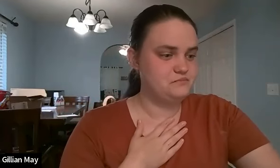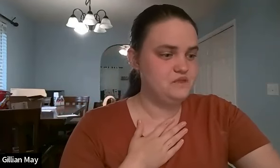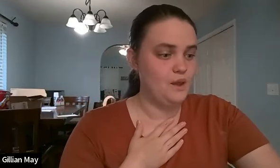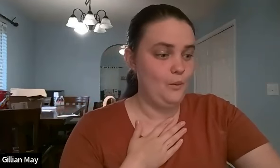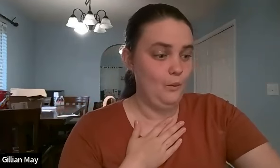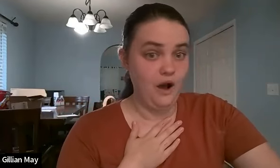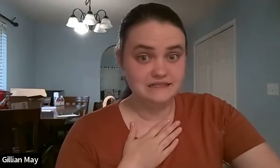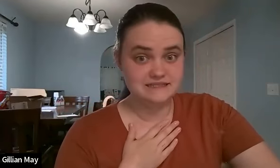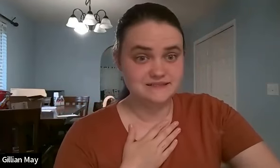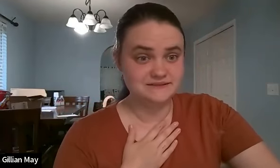Want.